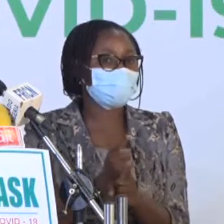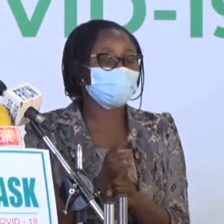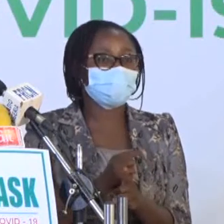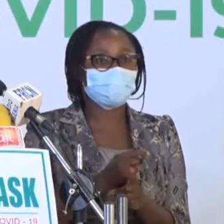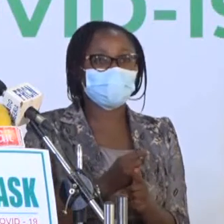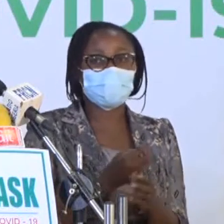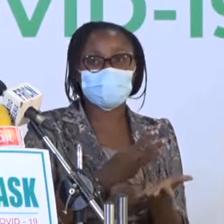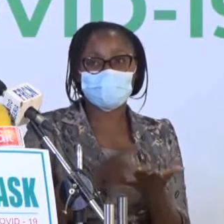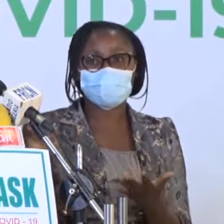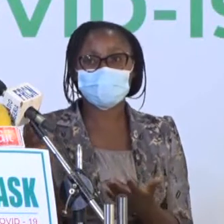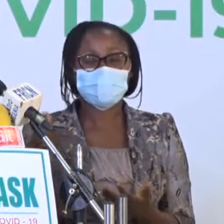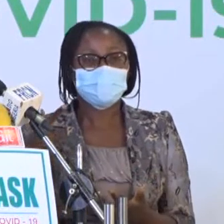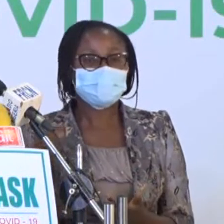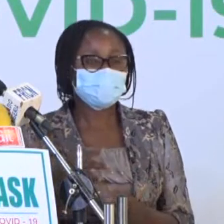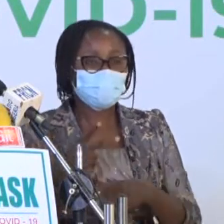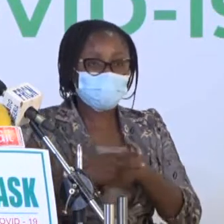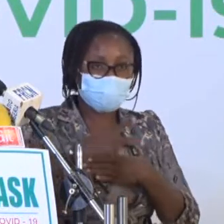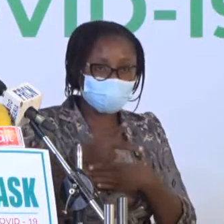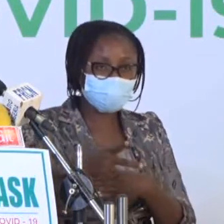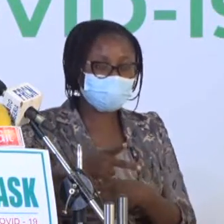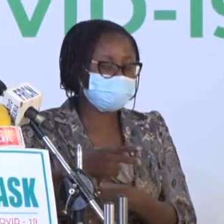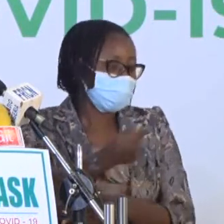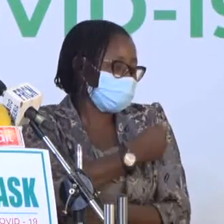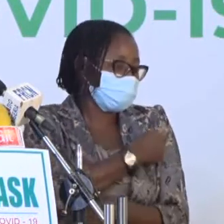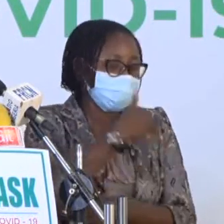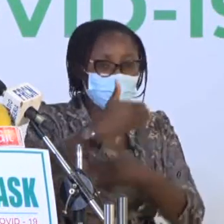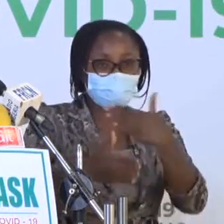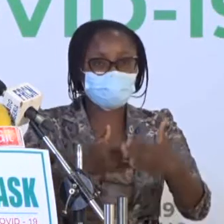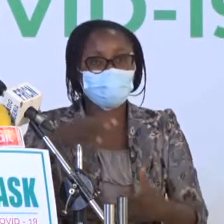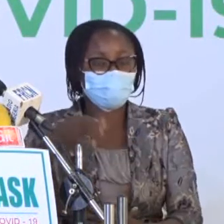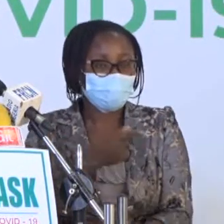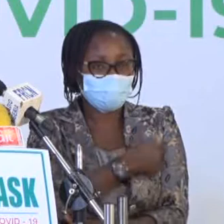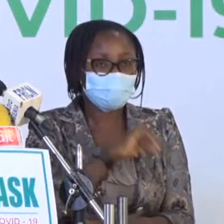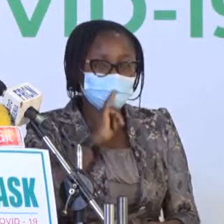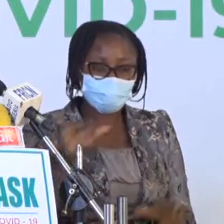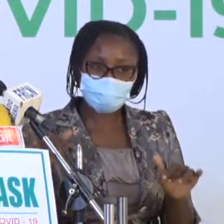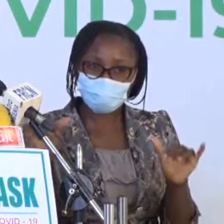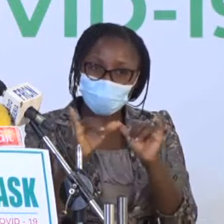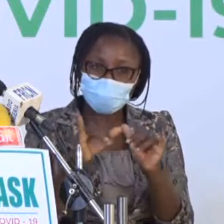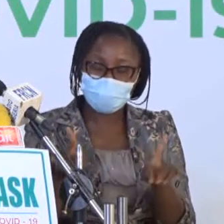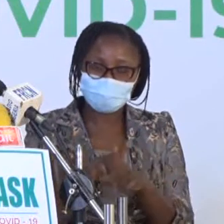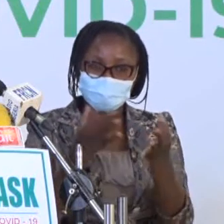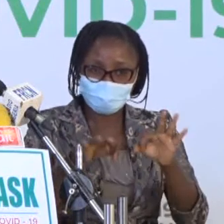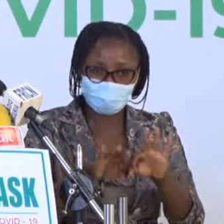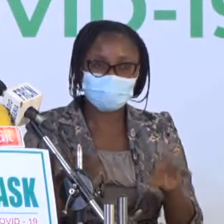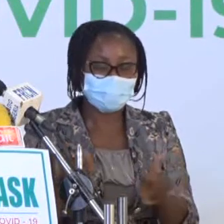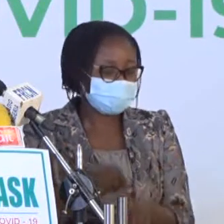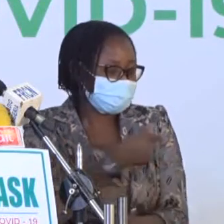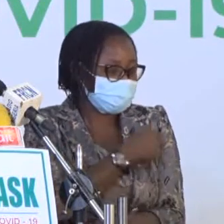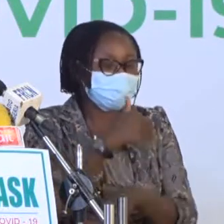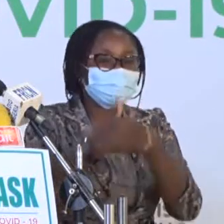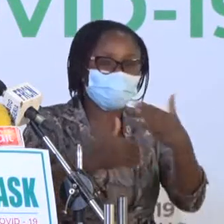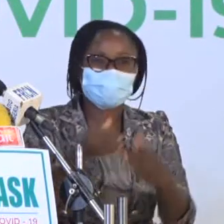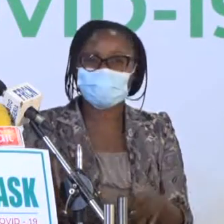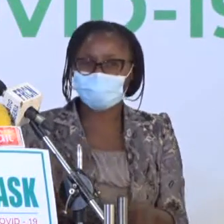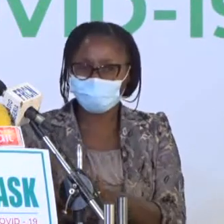The post-vaccination disposal process of the vials is equally as important as the vaccination process